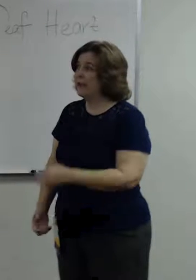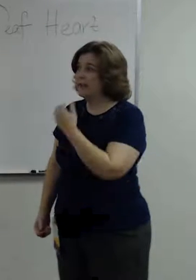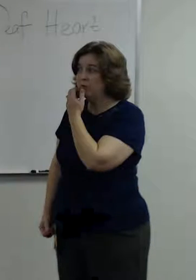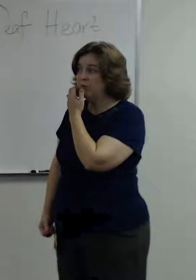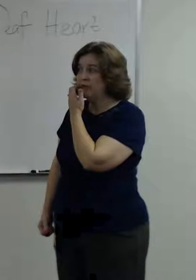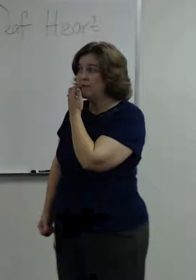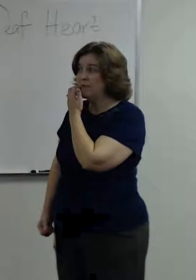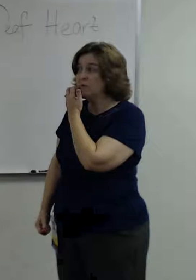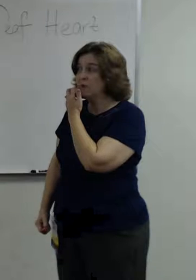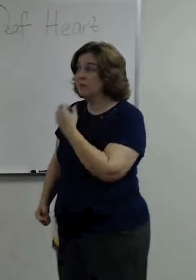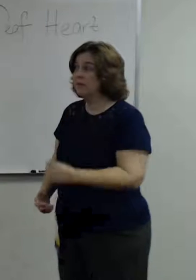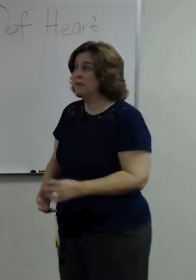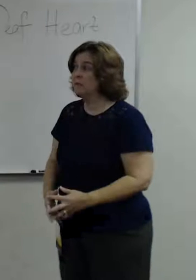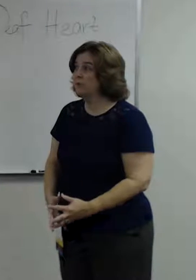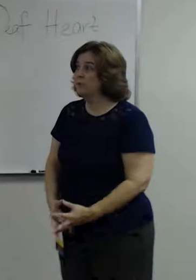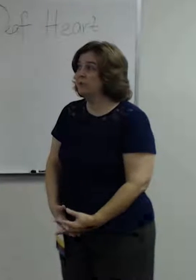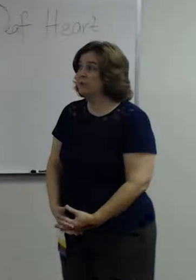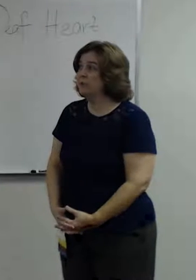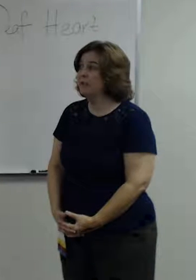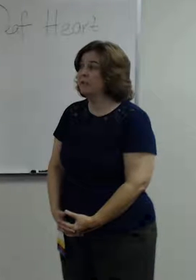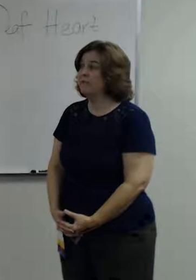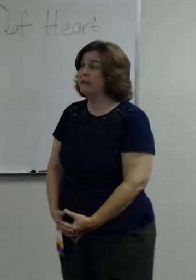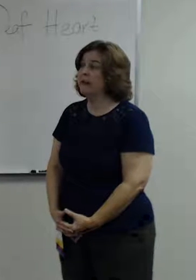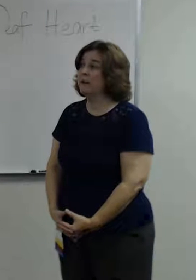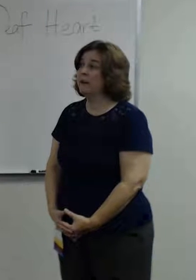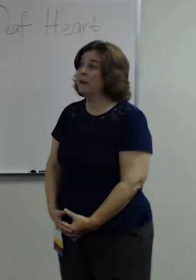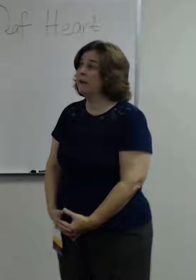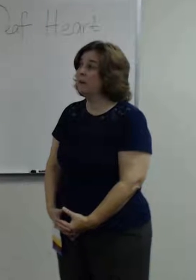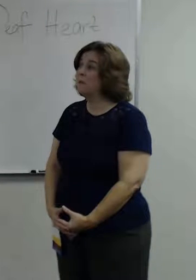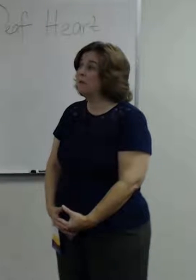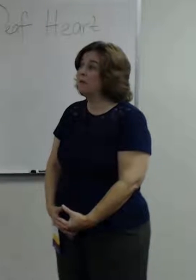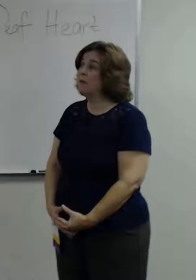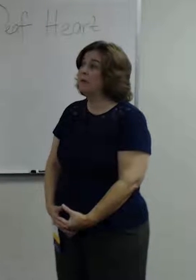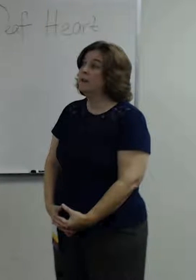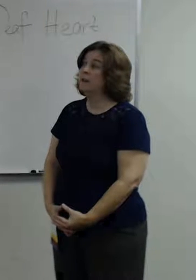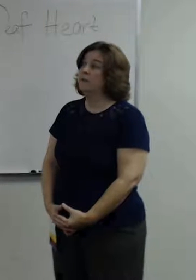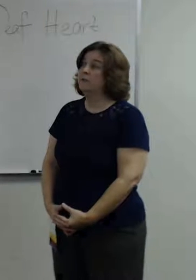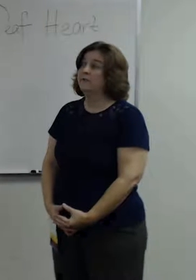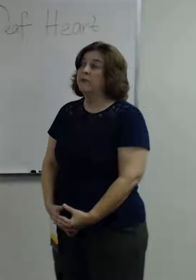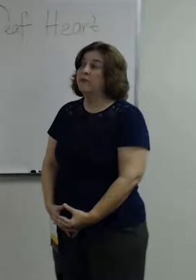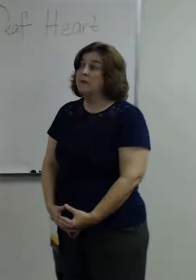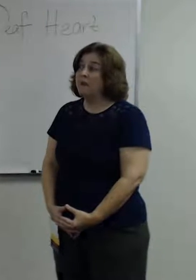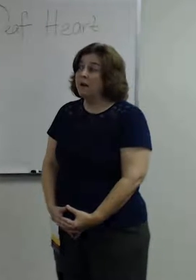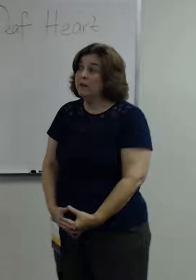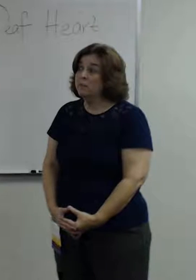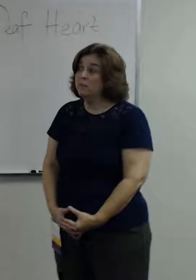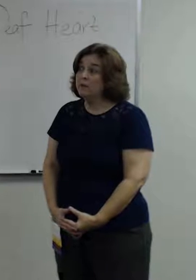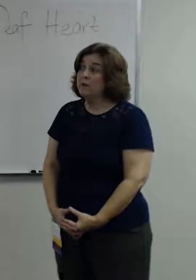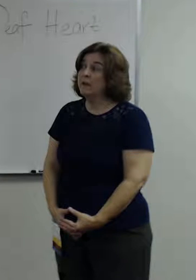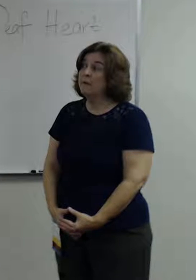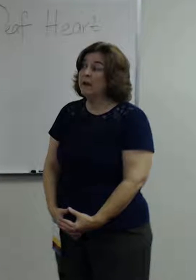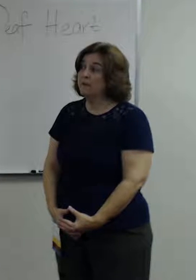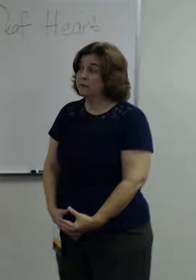And she comes and interprets at the church, and she is very humble. She's very knowledgeable about the Church